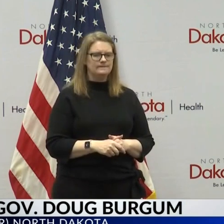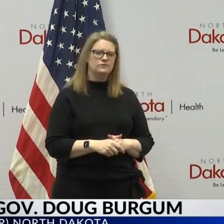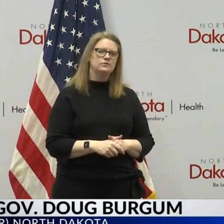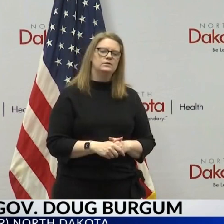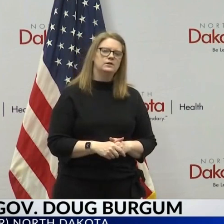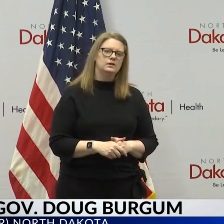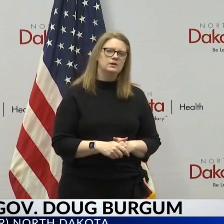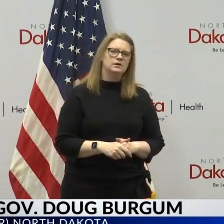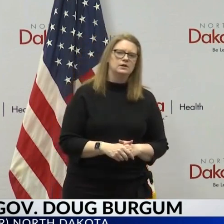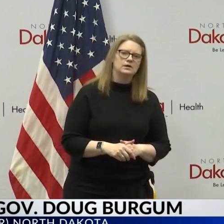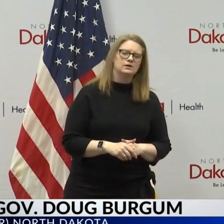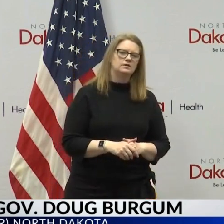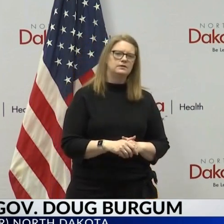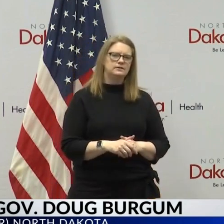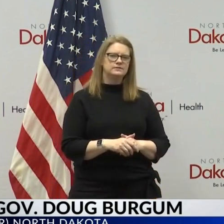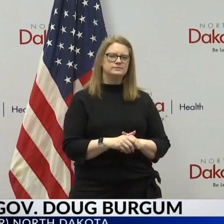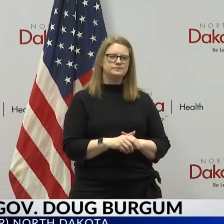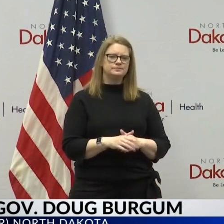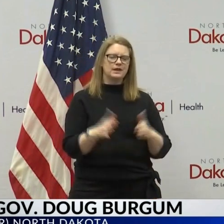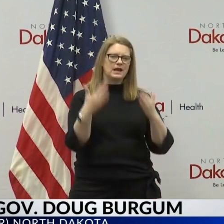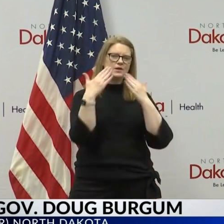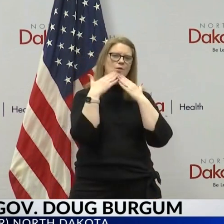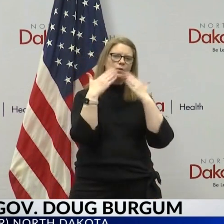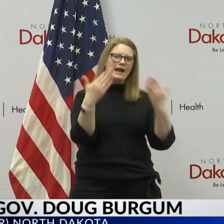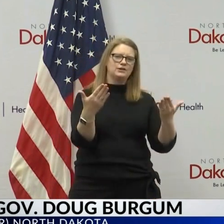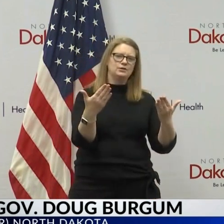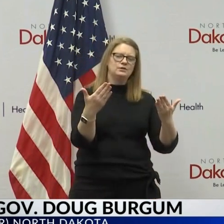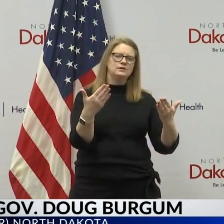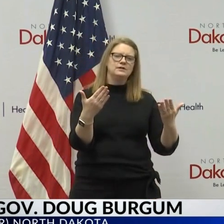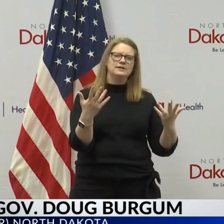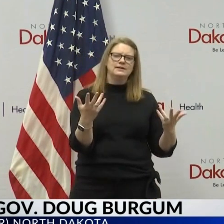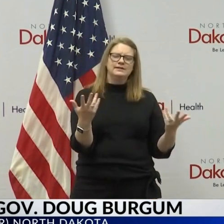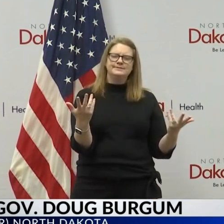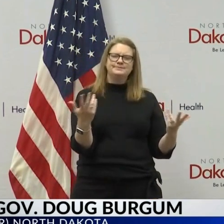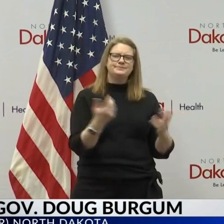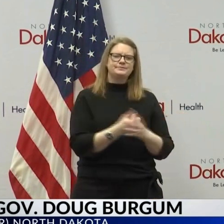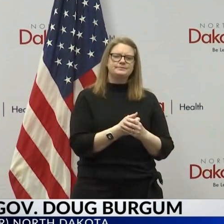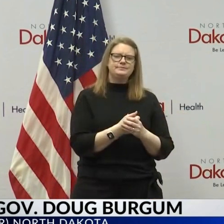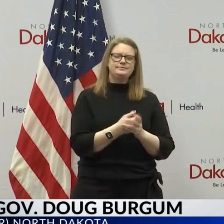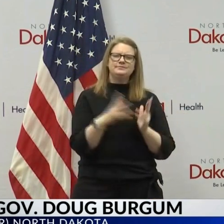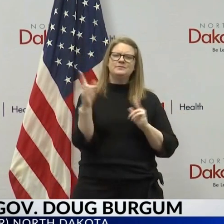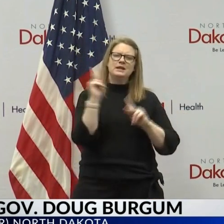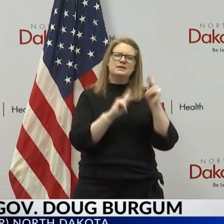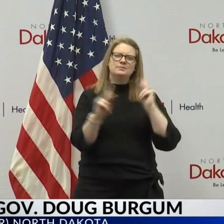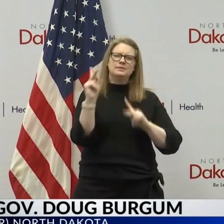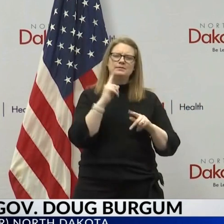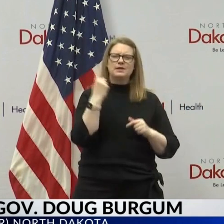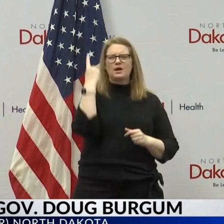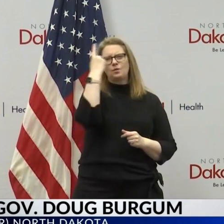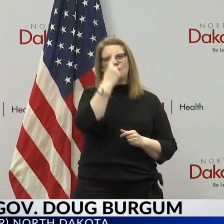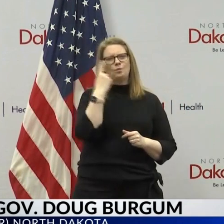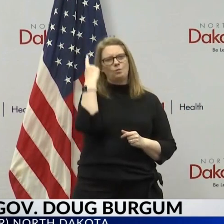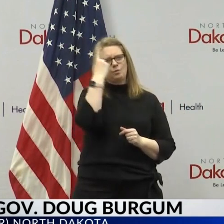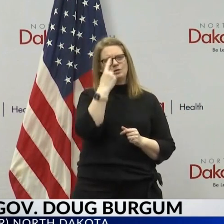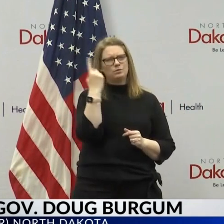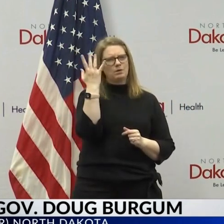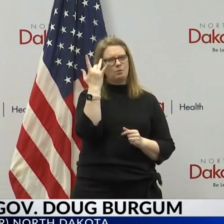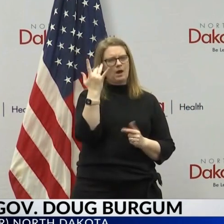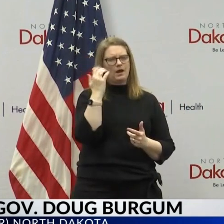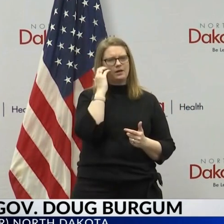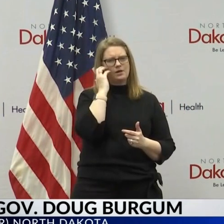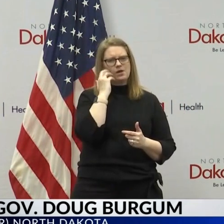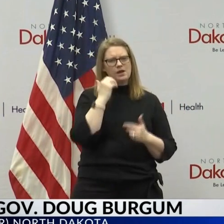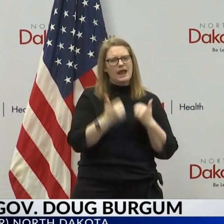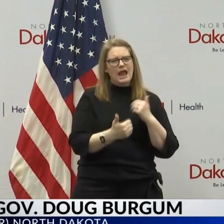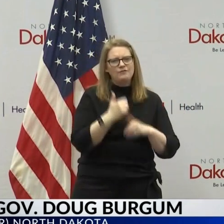On gratitude, again, people maybe wonder why we're talking about this, but I want to make sure that we're including this